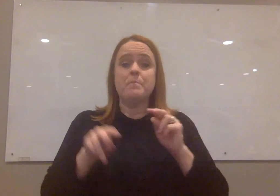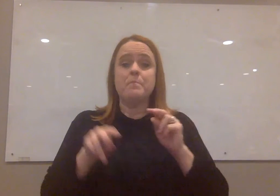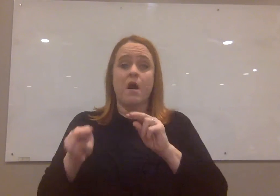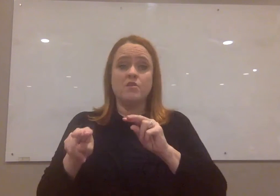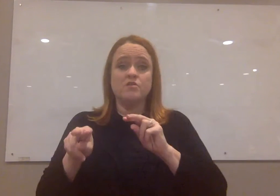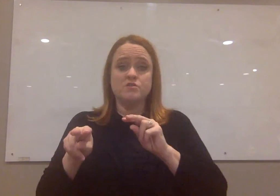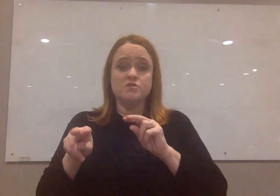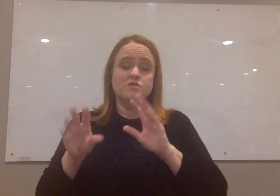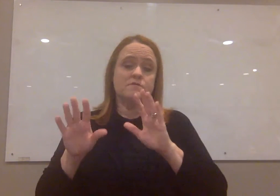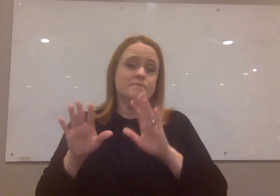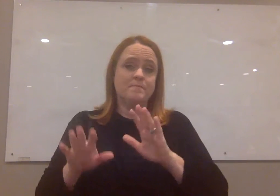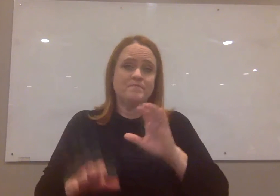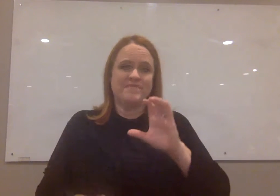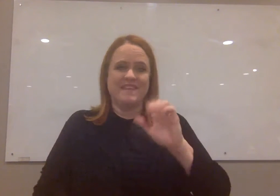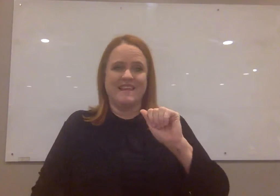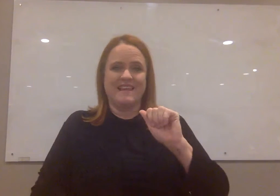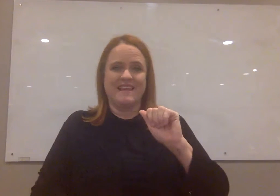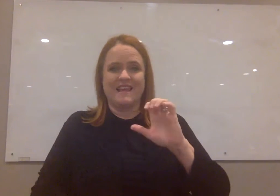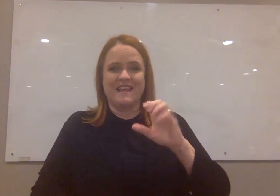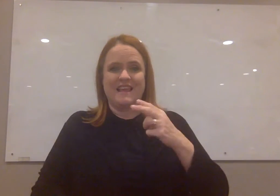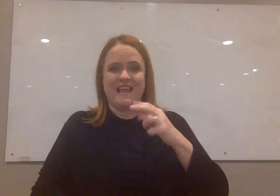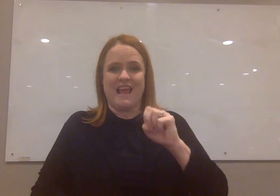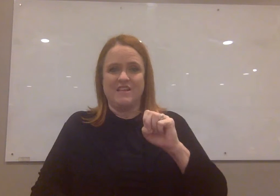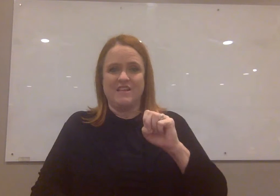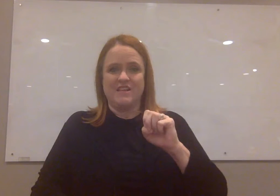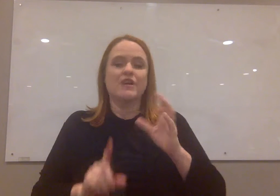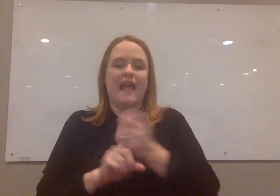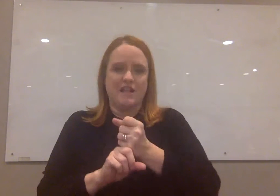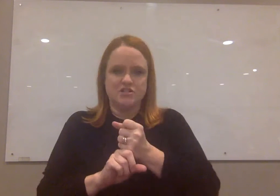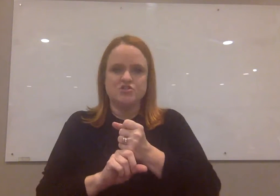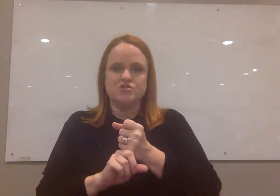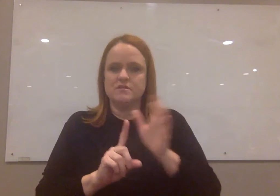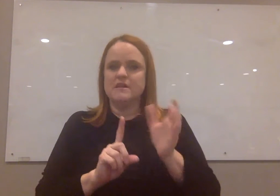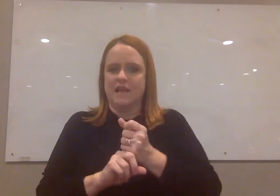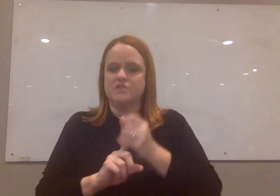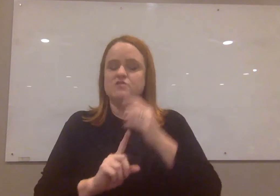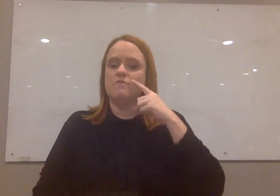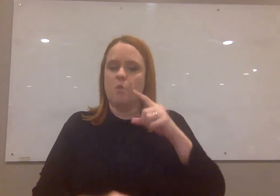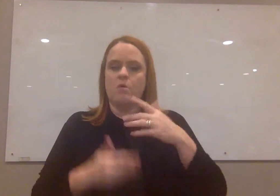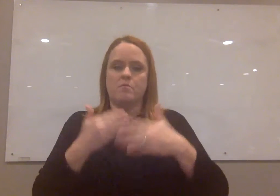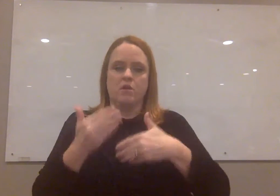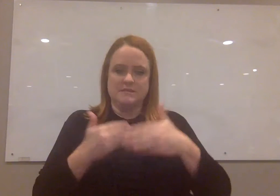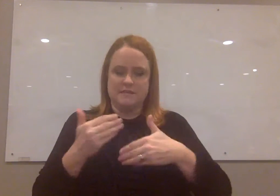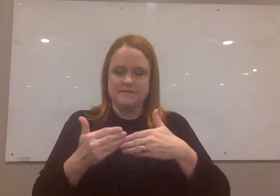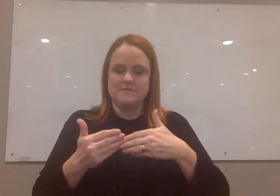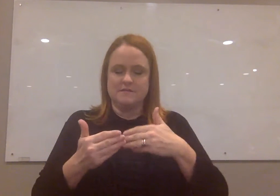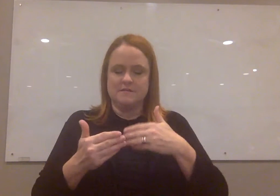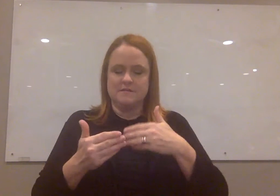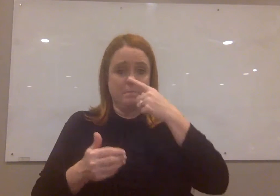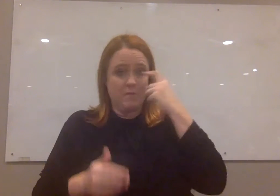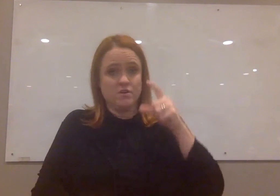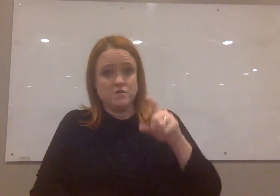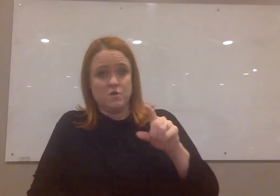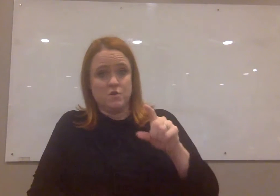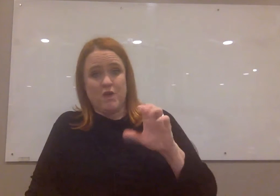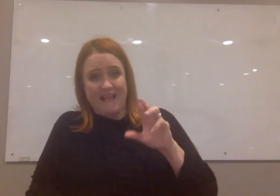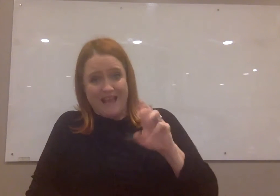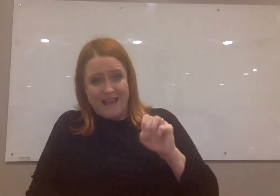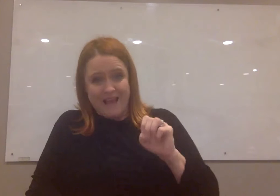processes because you care that the other process died, and so you